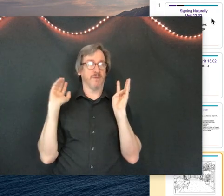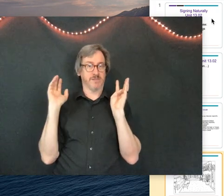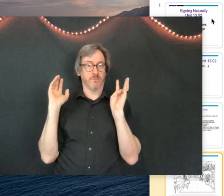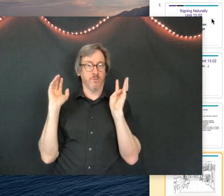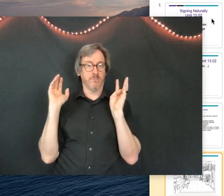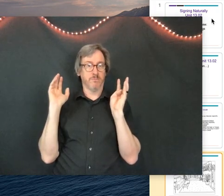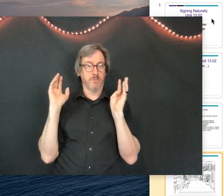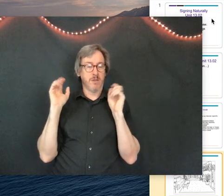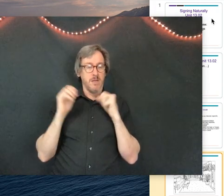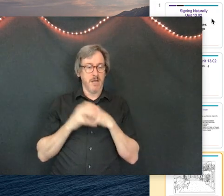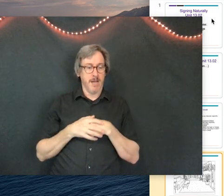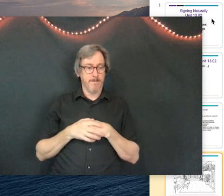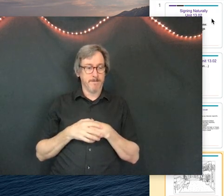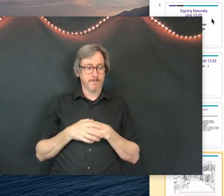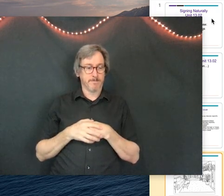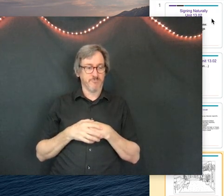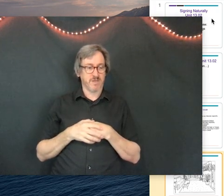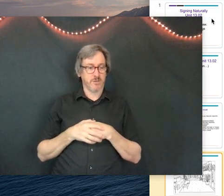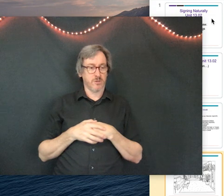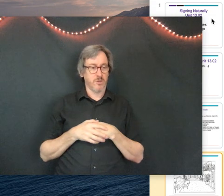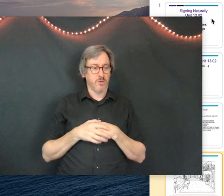describe the rest of the room.